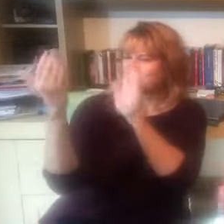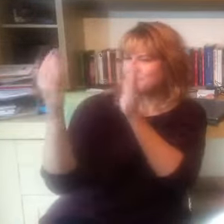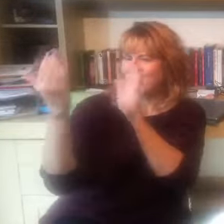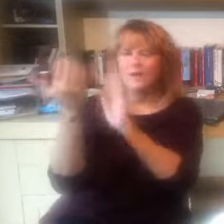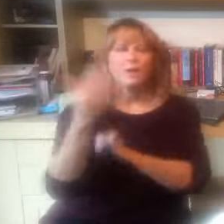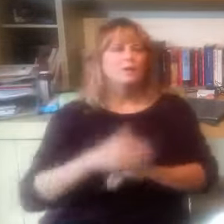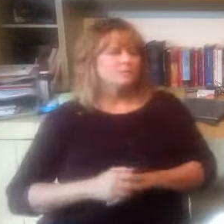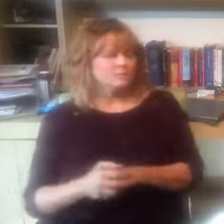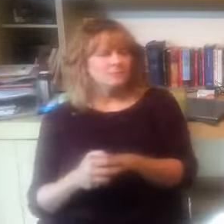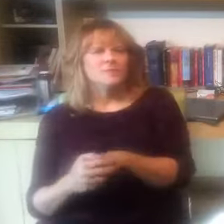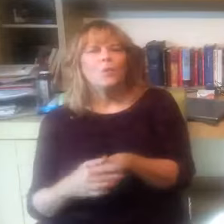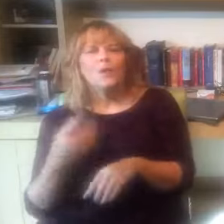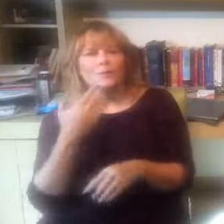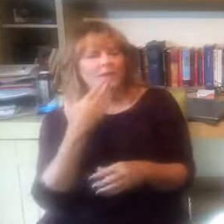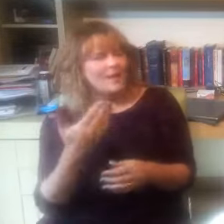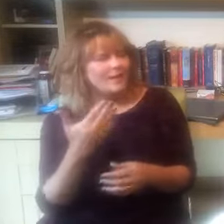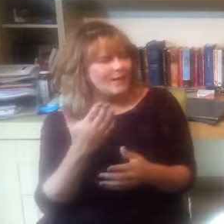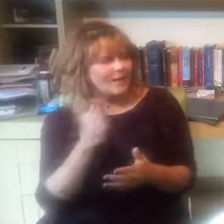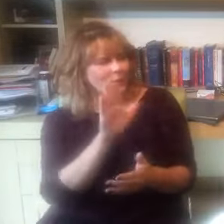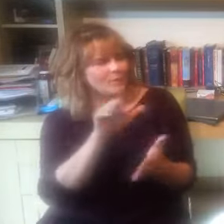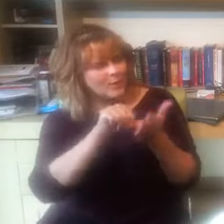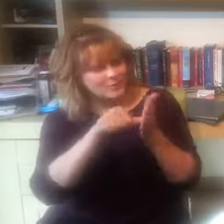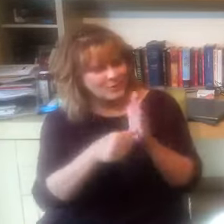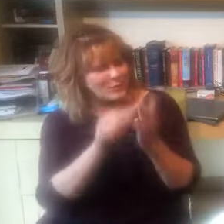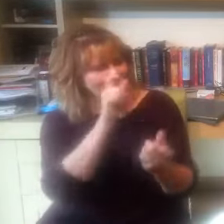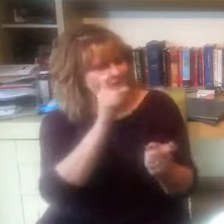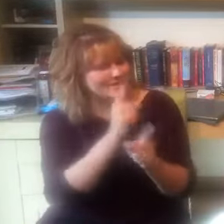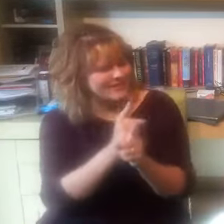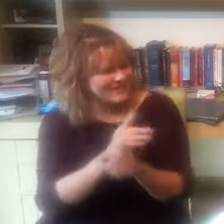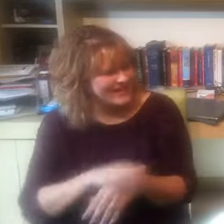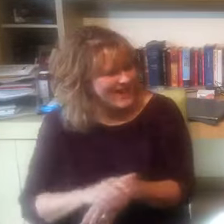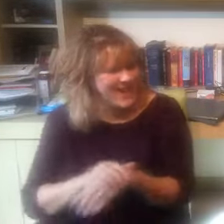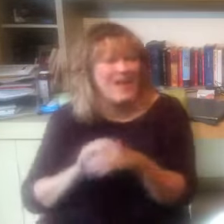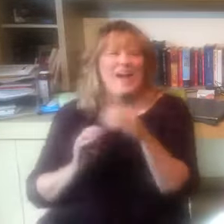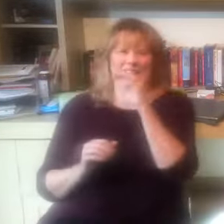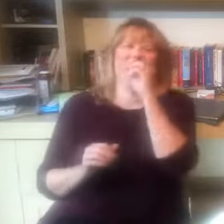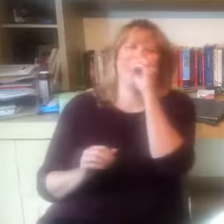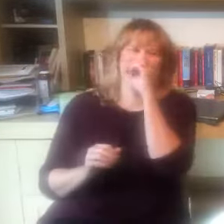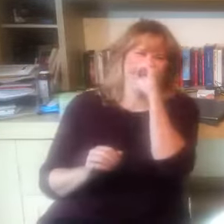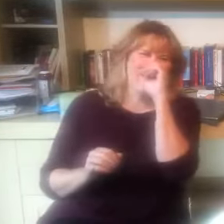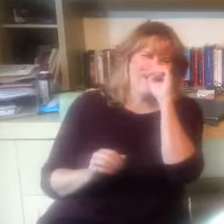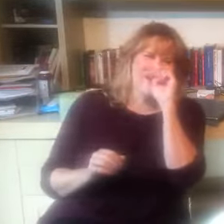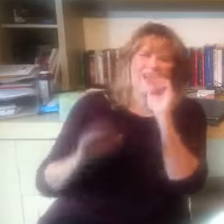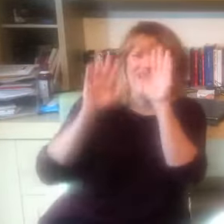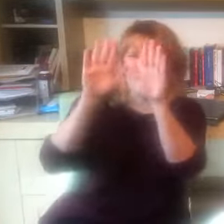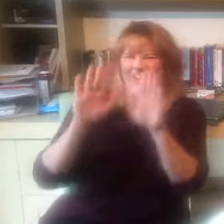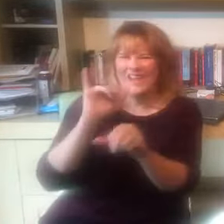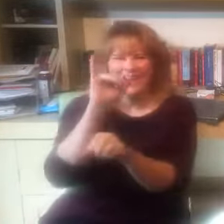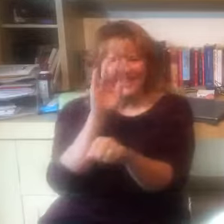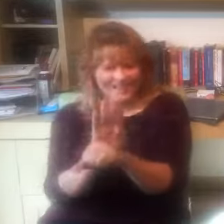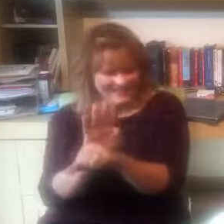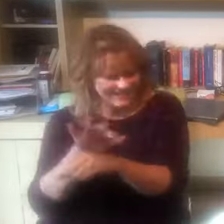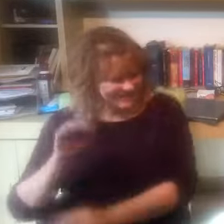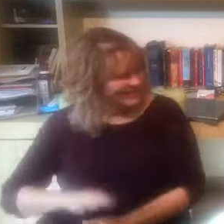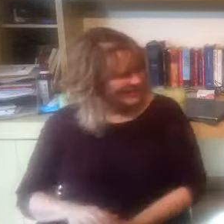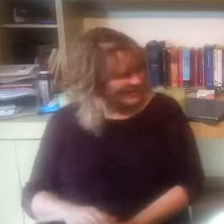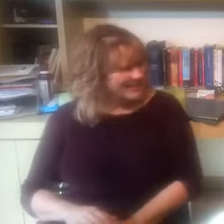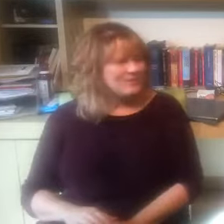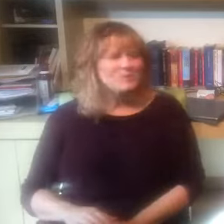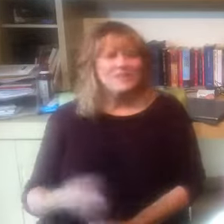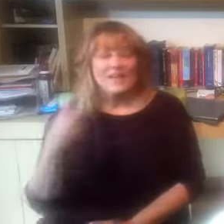feel sometimes with you. Well, I'm glad I get your impression correct. Well, thank you. You're doing a great job of it. You